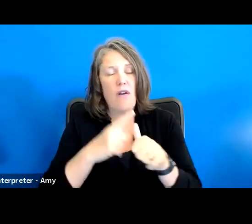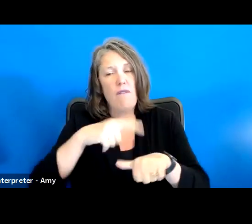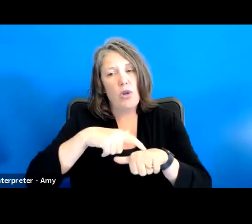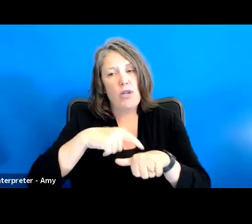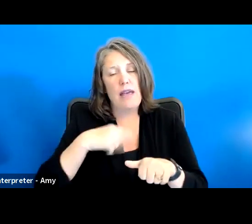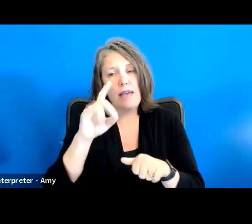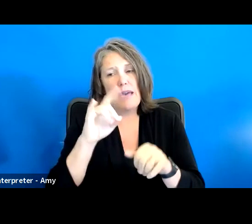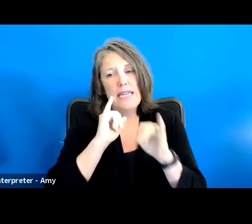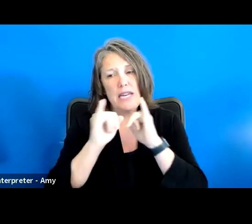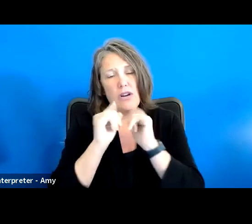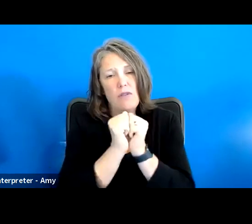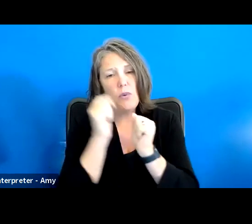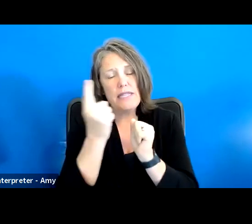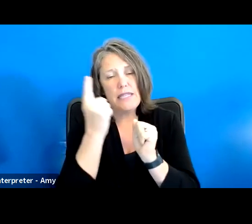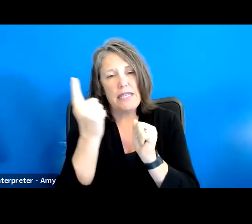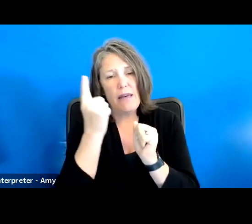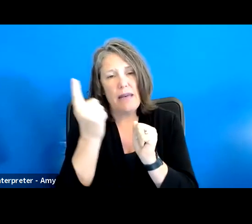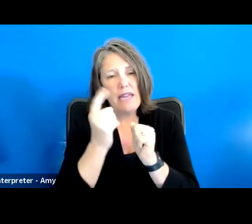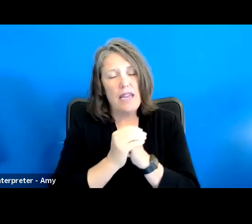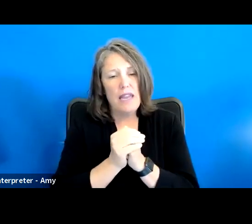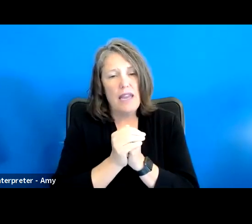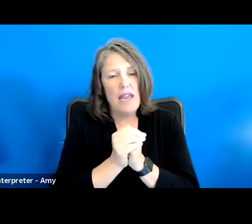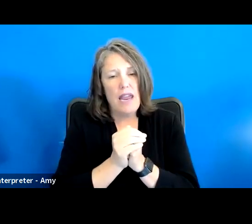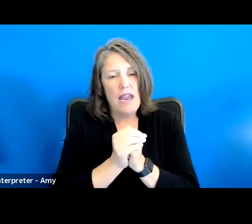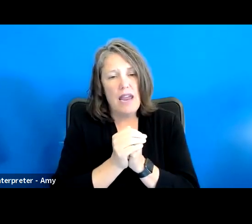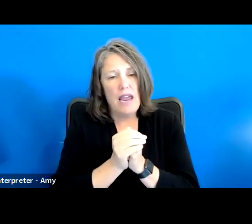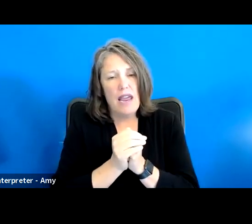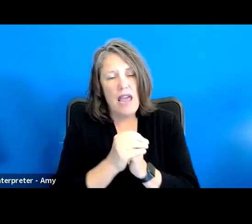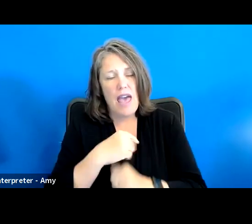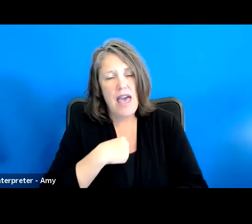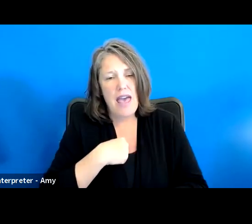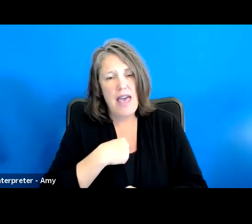that I did an interview with someone, I